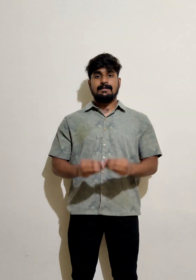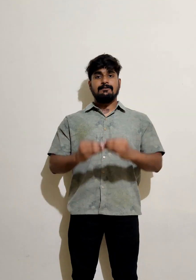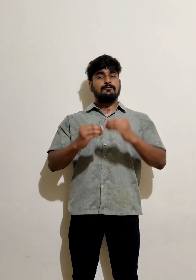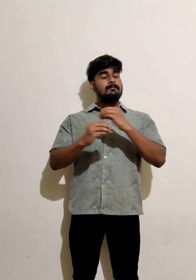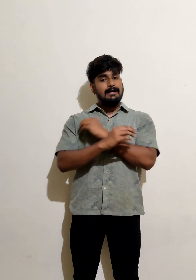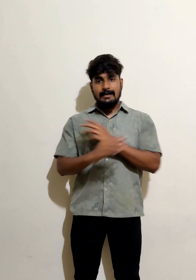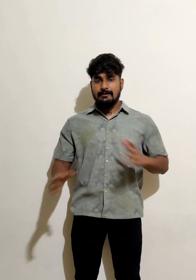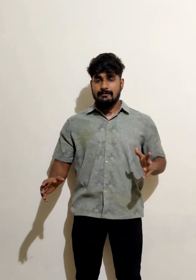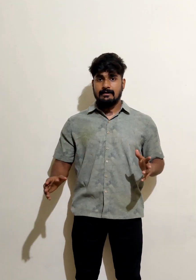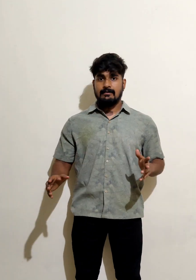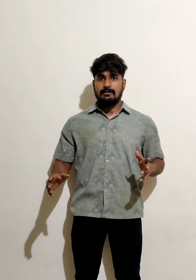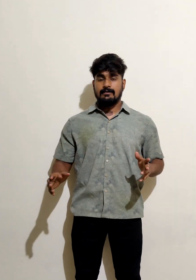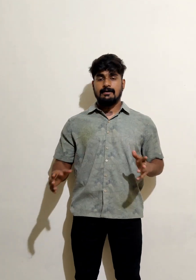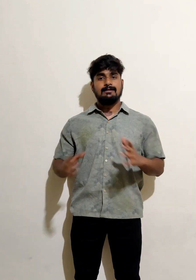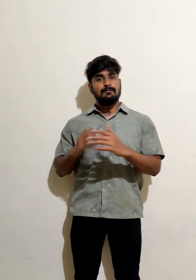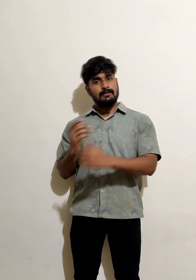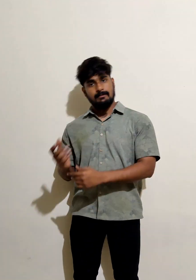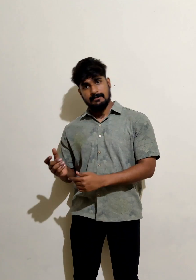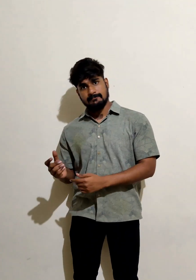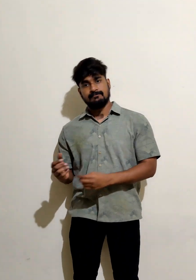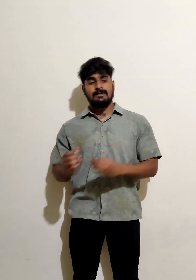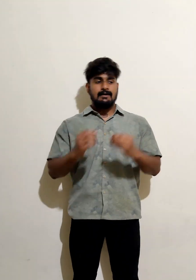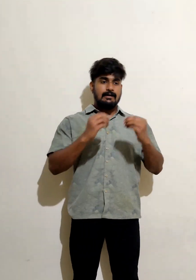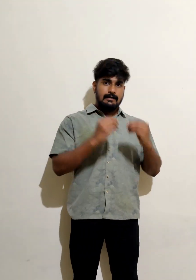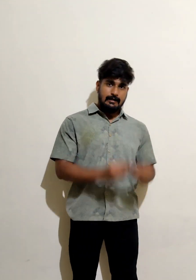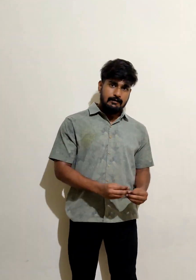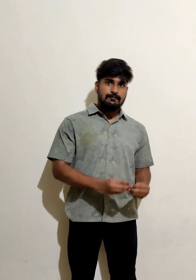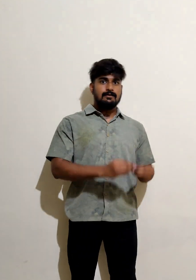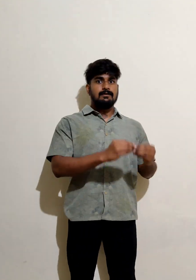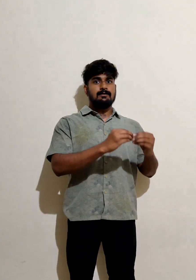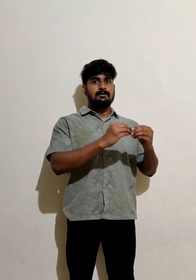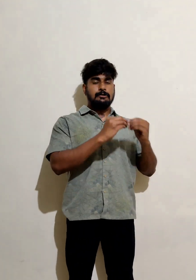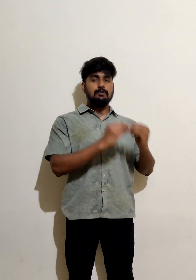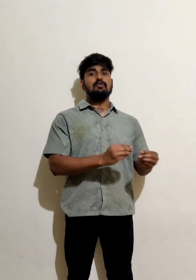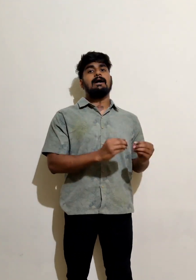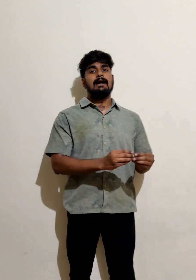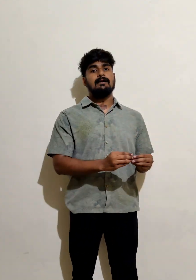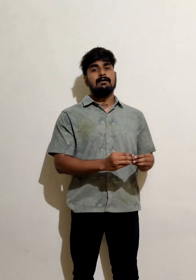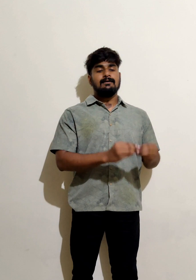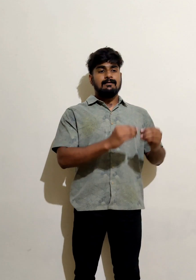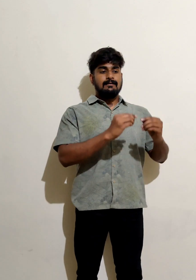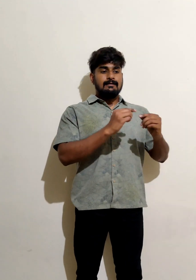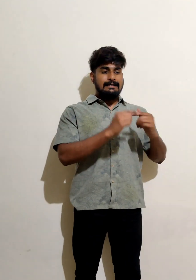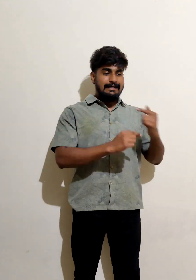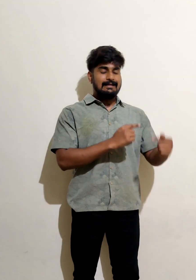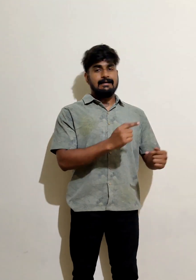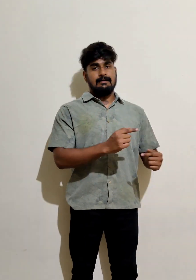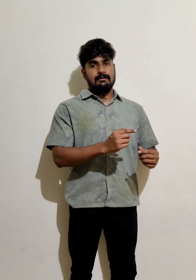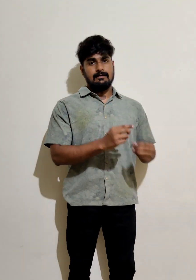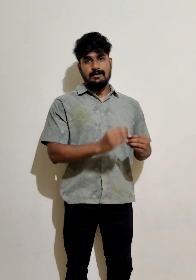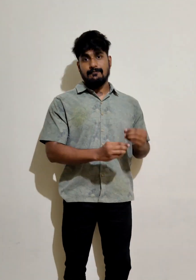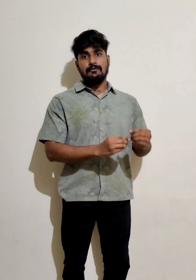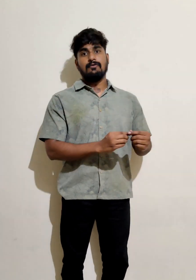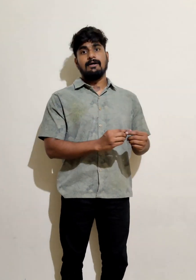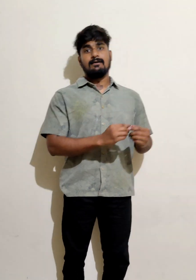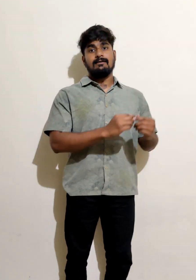it from anywhere in the program. If you are declaring, if you are